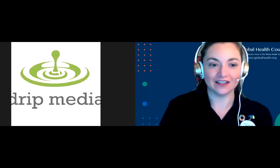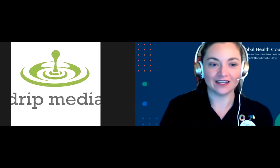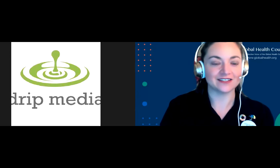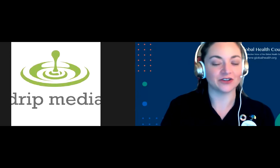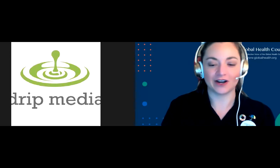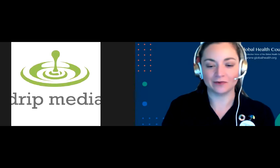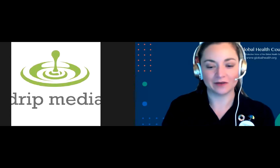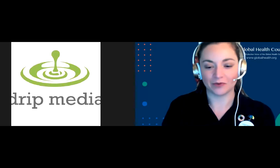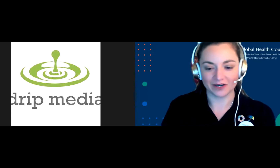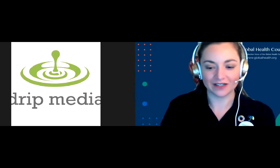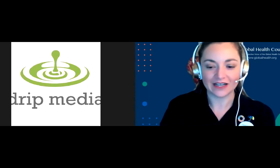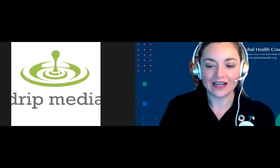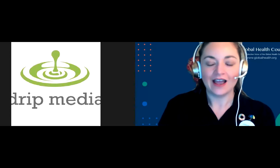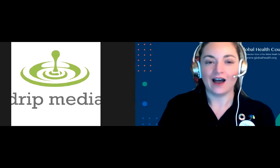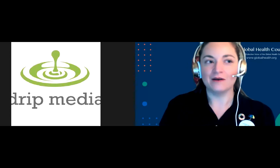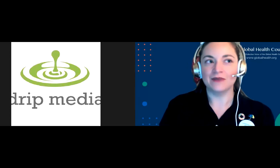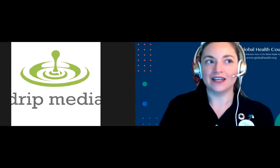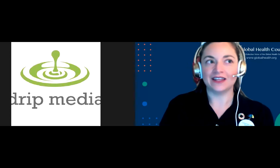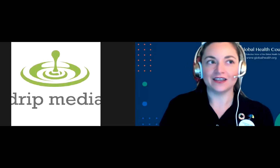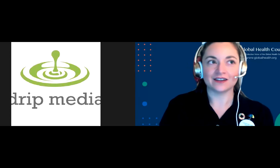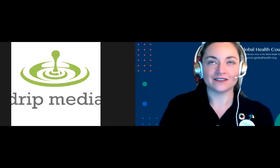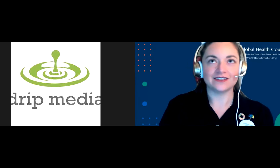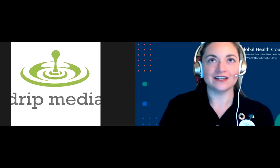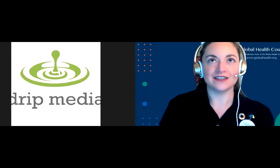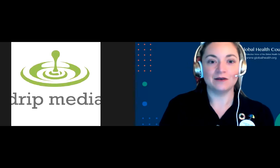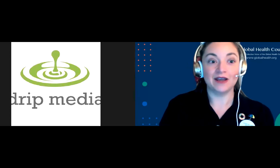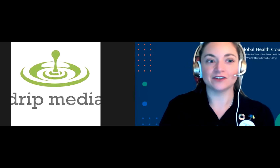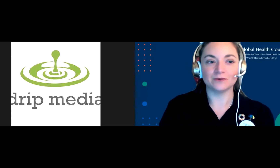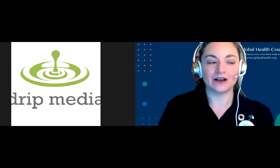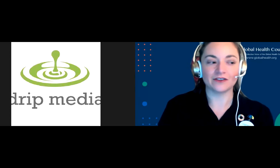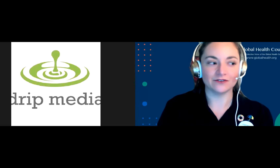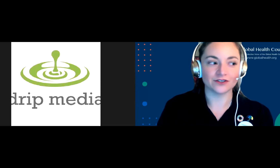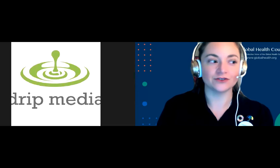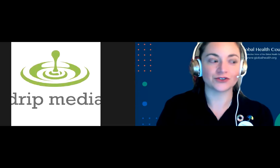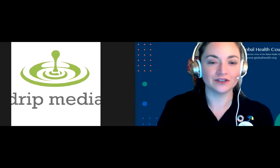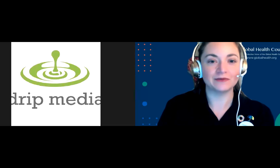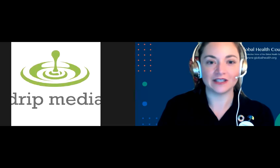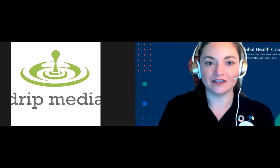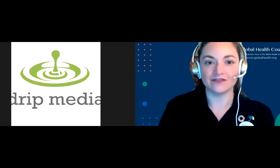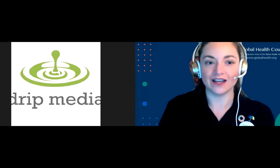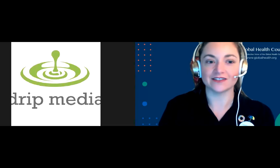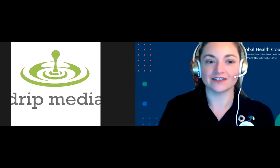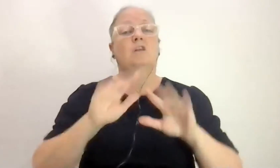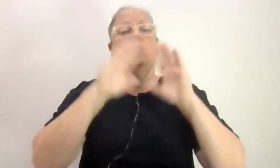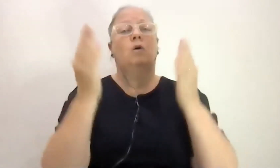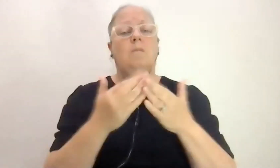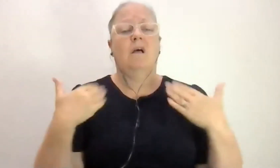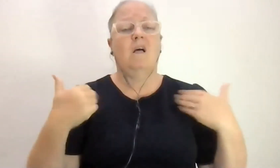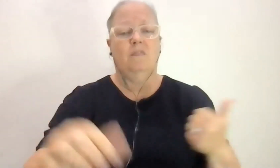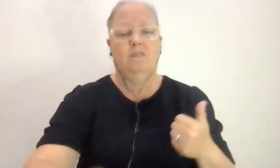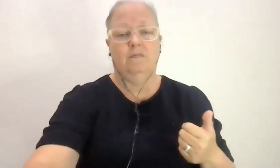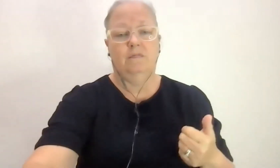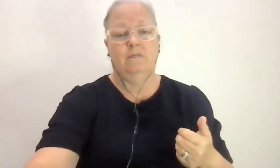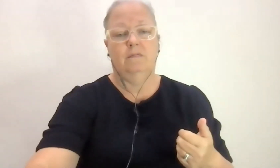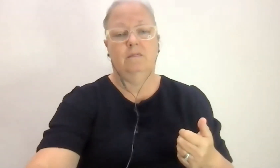UHC a reality is incredibly important. And I think CSEM and Global Health Council truly believe that civil